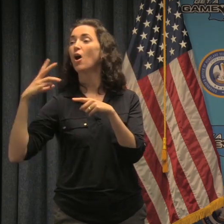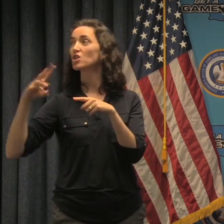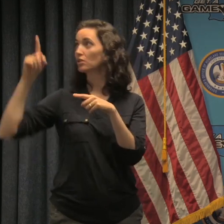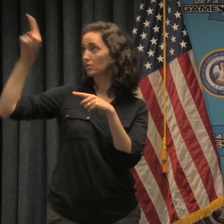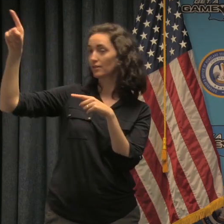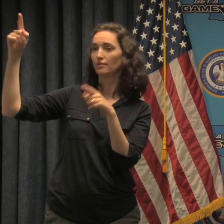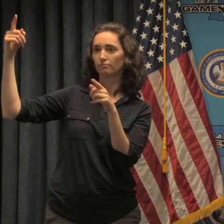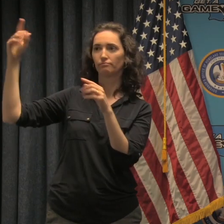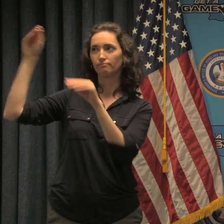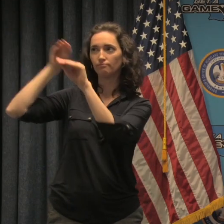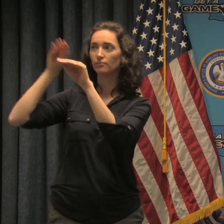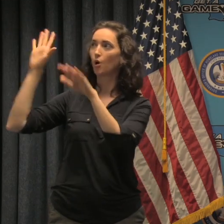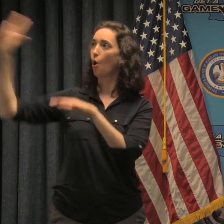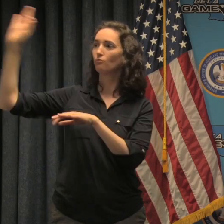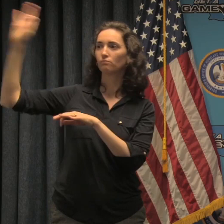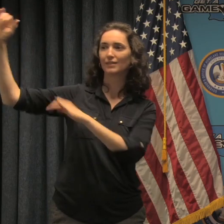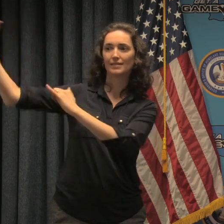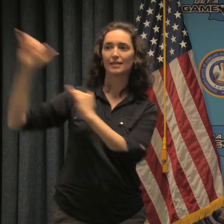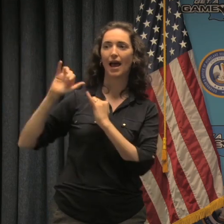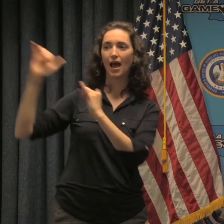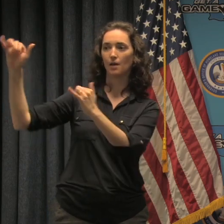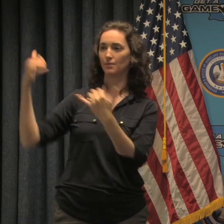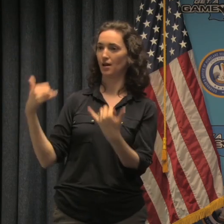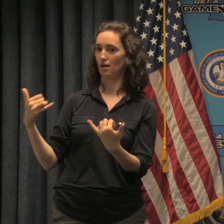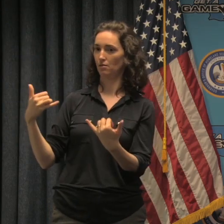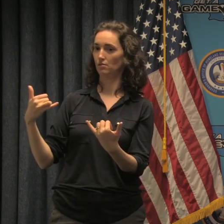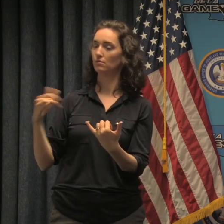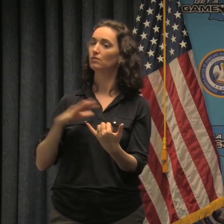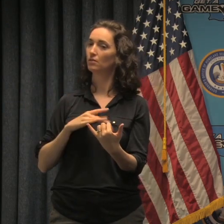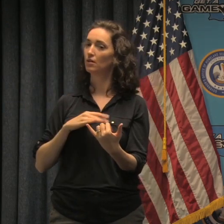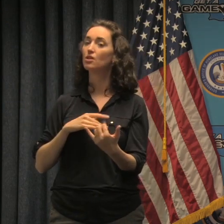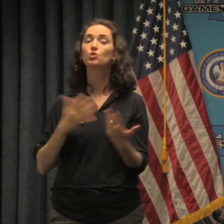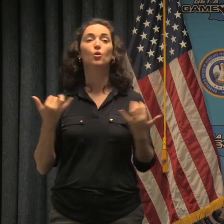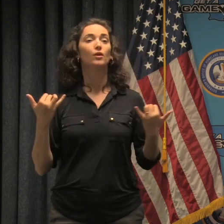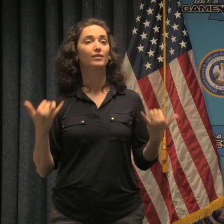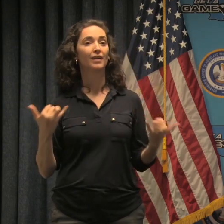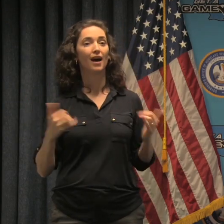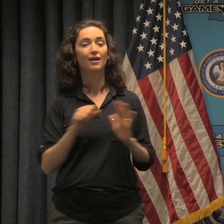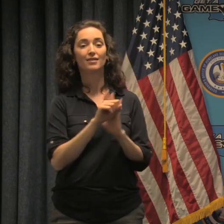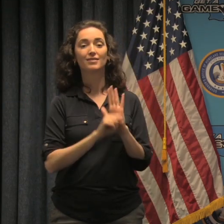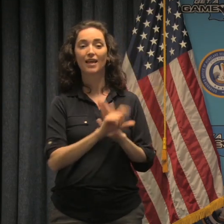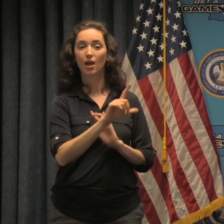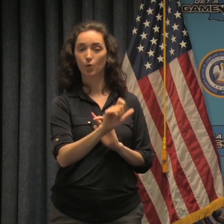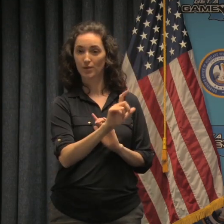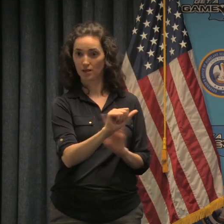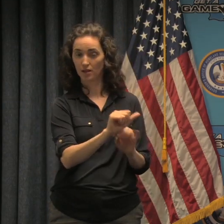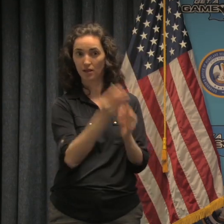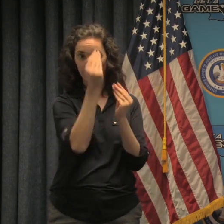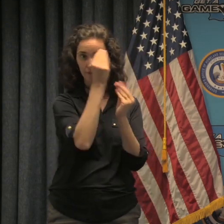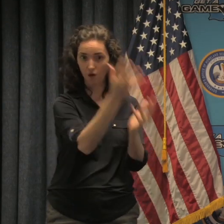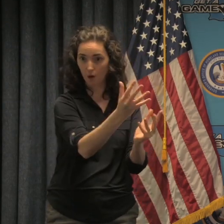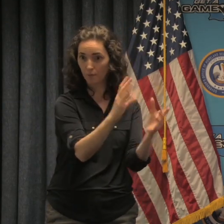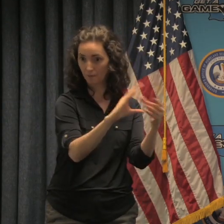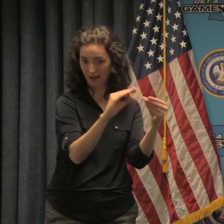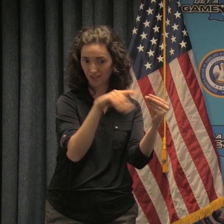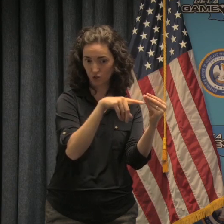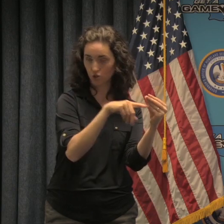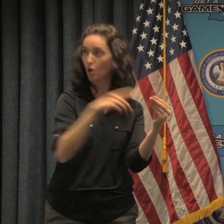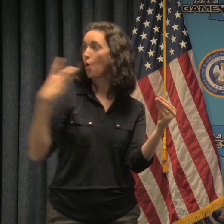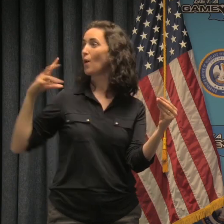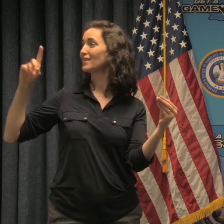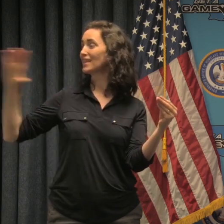there is no daylight between what we're saying to you in the state of Louisiana and what's being said coming out of Washington,